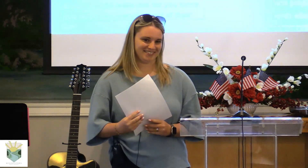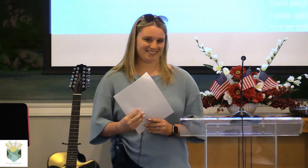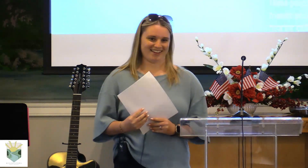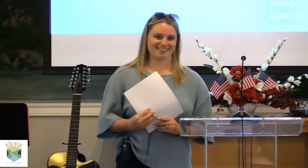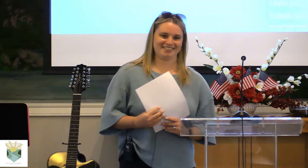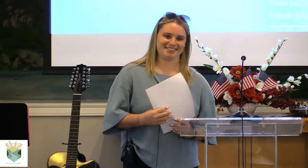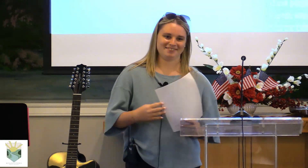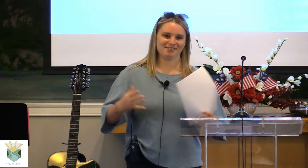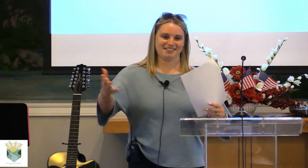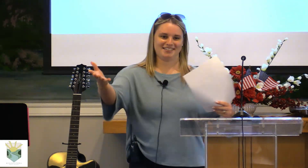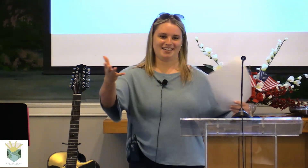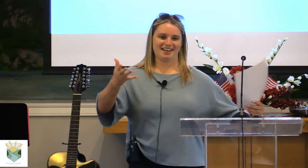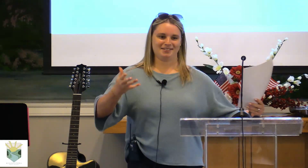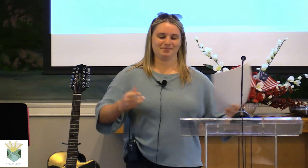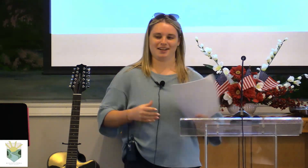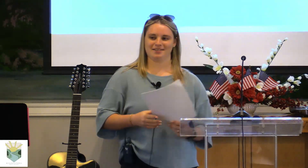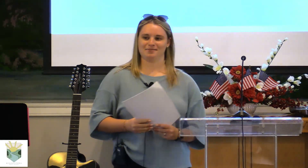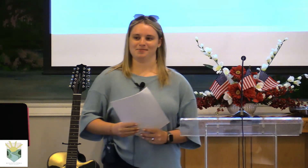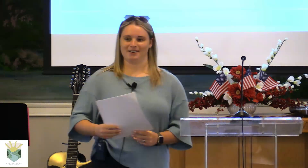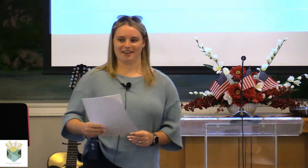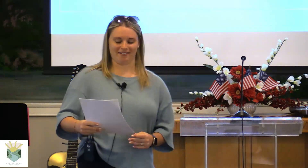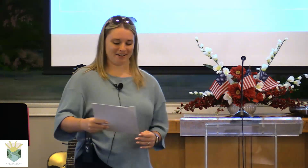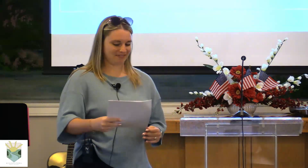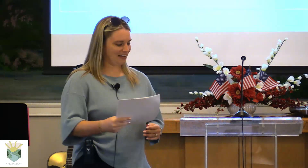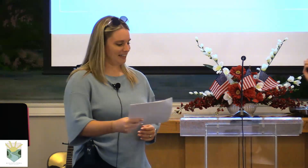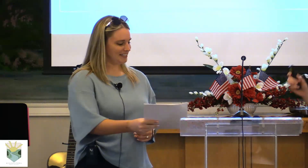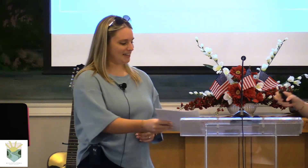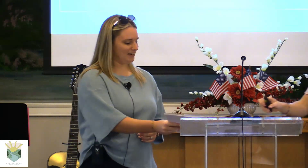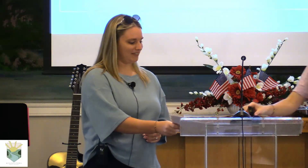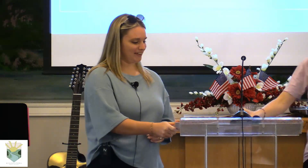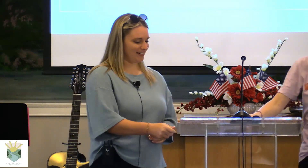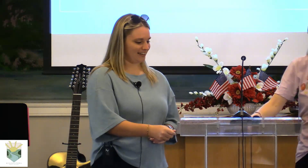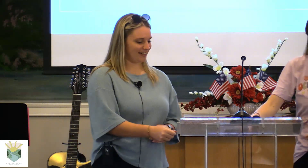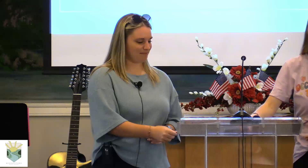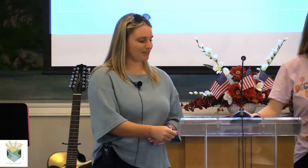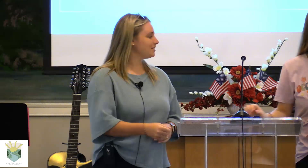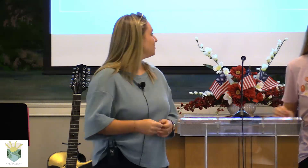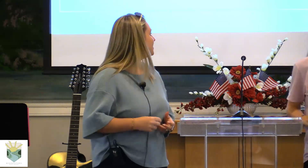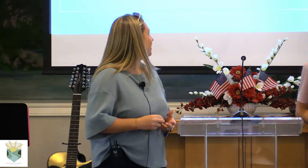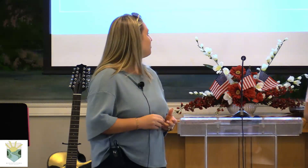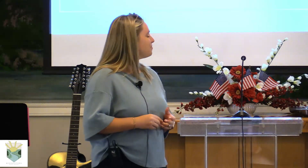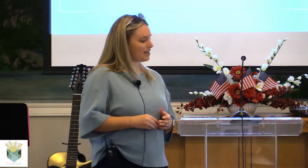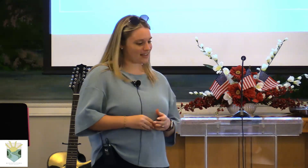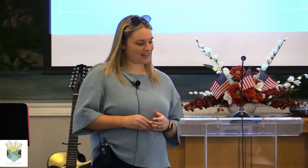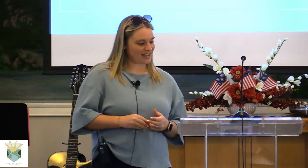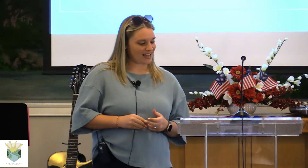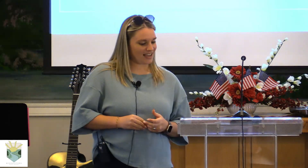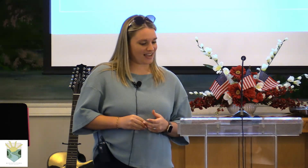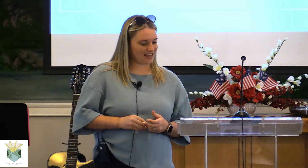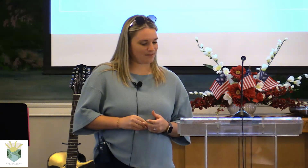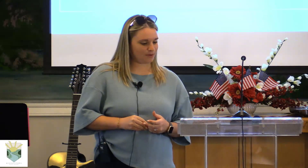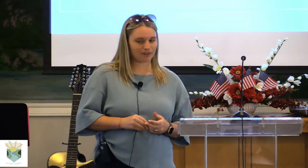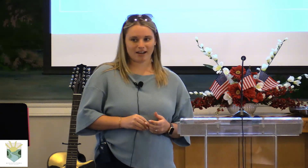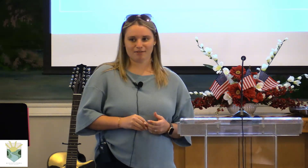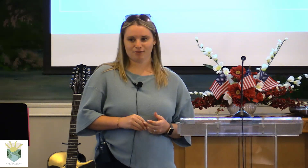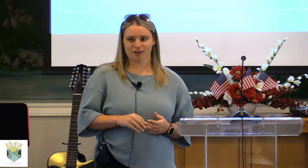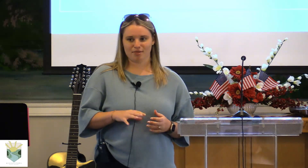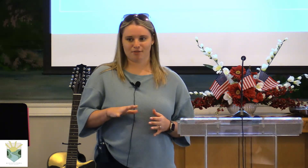I just want to see it as we're working on it. So I'm going to start with the alphabet and we'll kind of run through